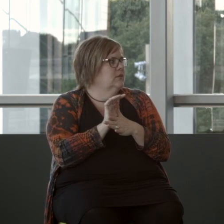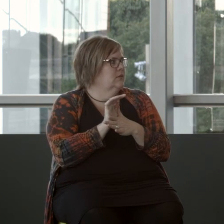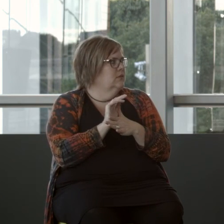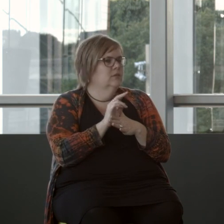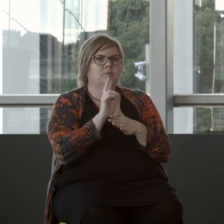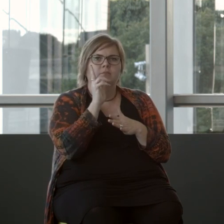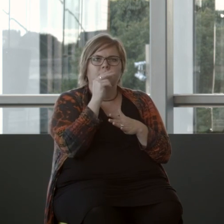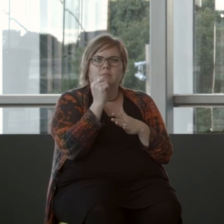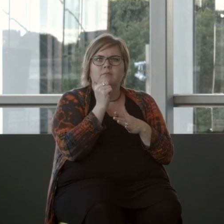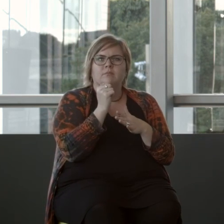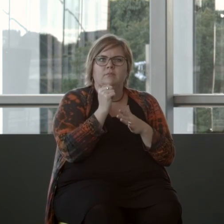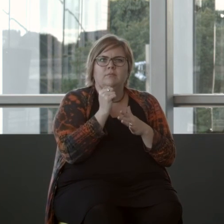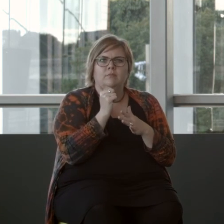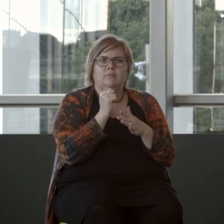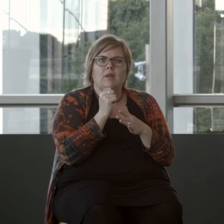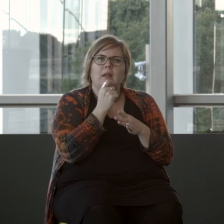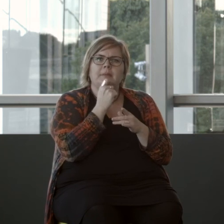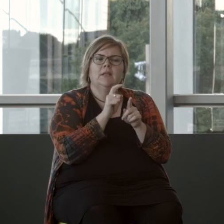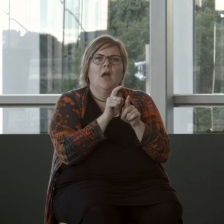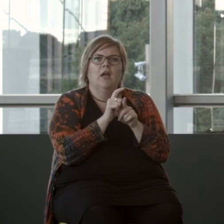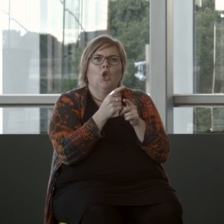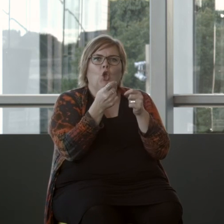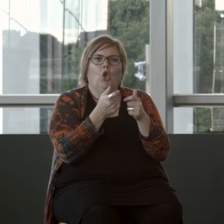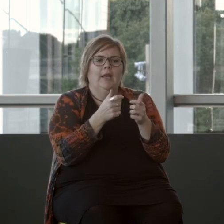of early cinema, silent cinema. So